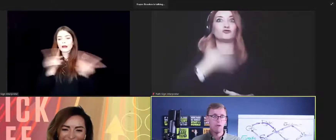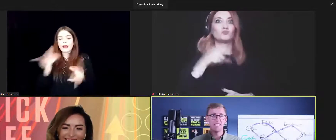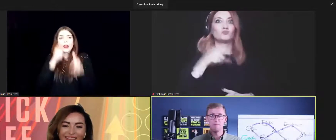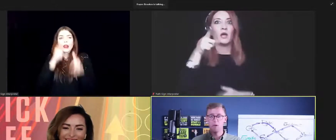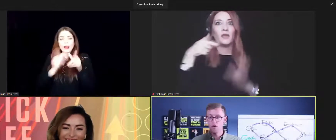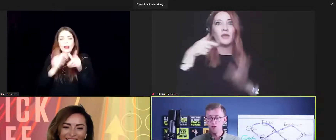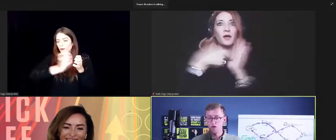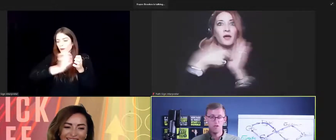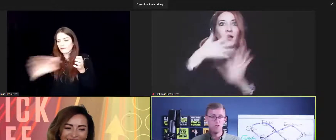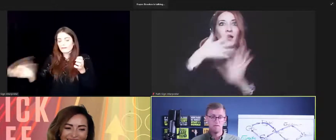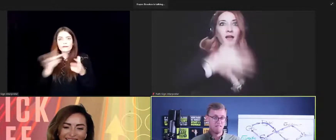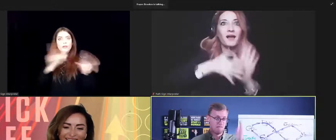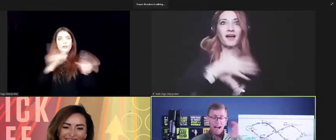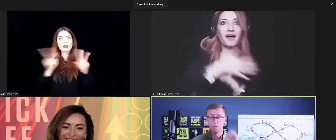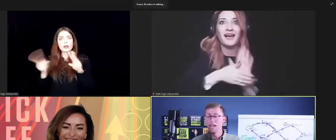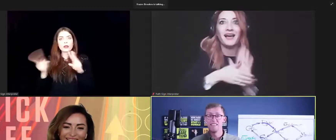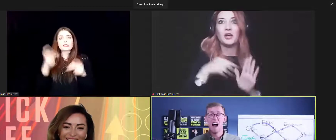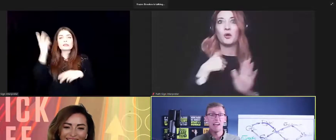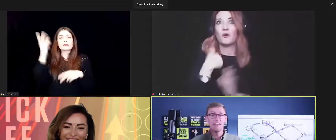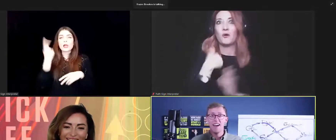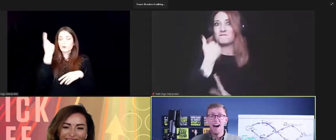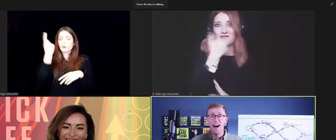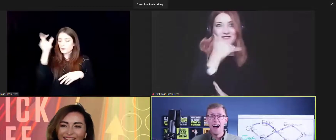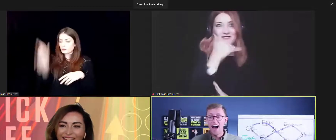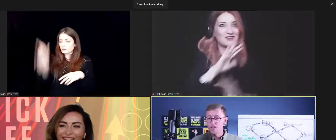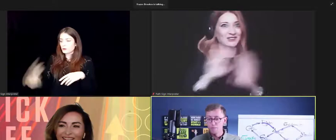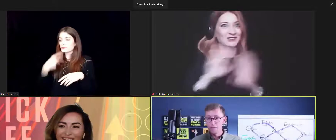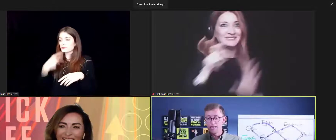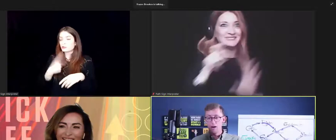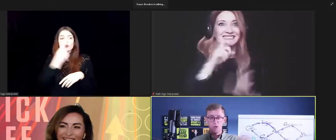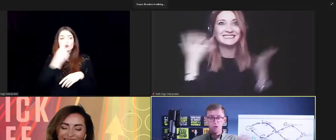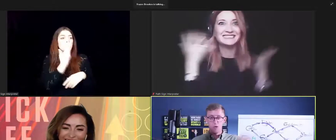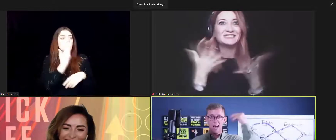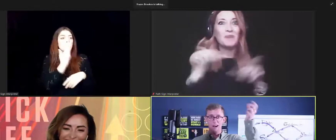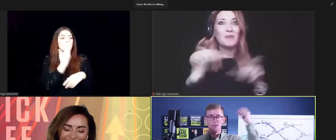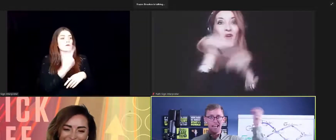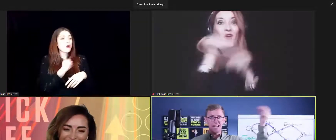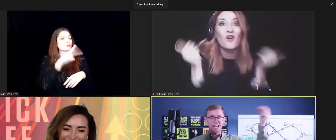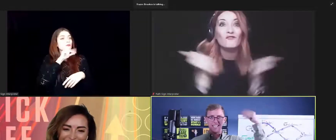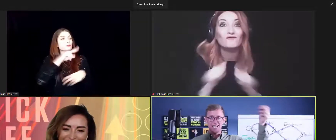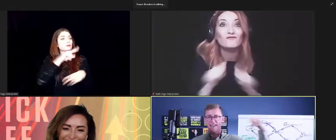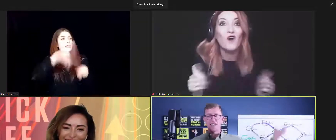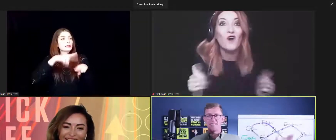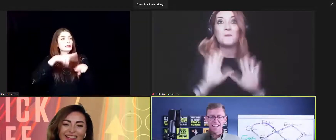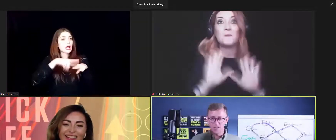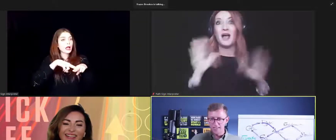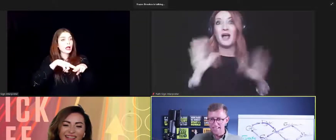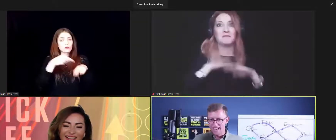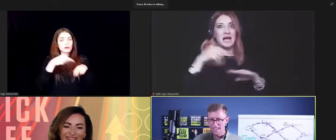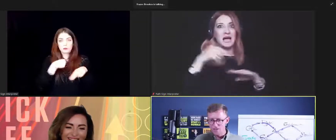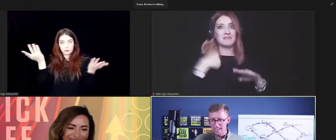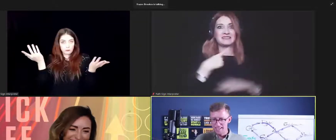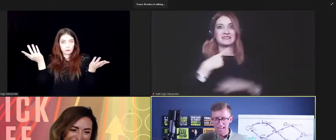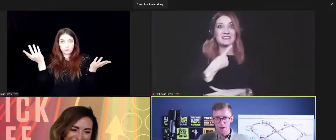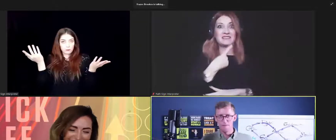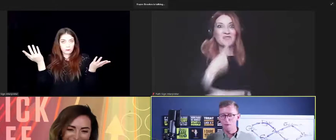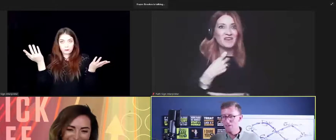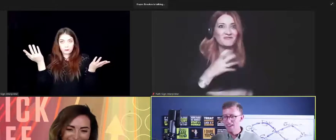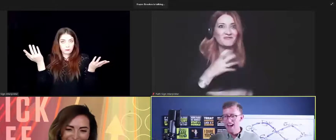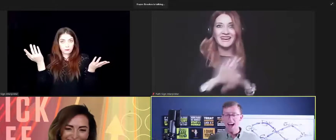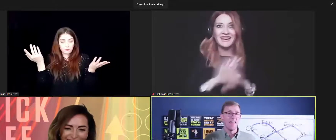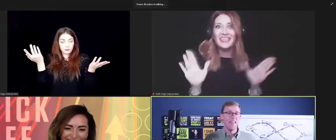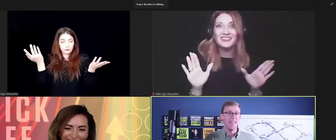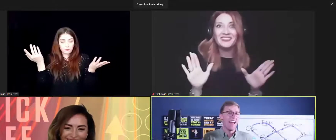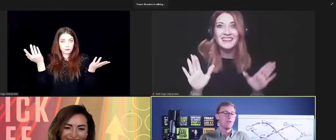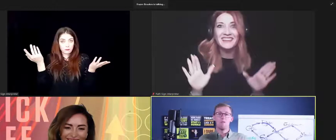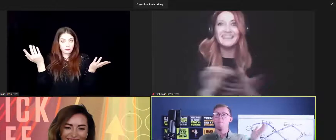pretty much, I'd die. I'd just probably go, ciao ragazzi. I think that's like, hello everyone. And